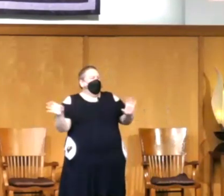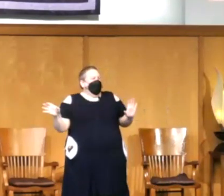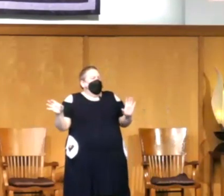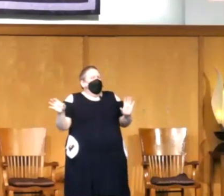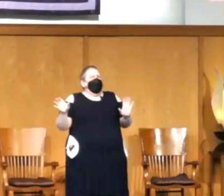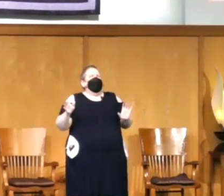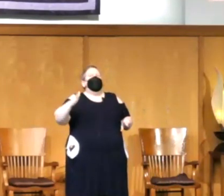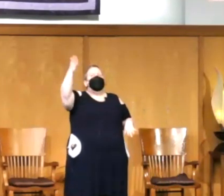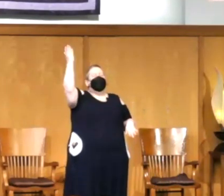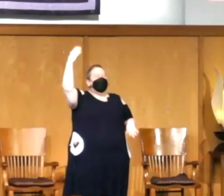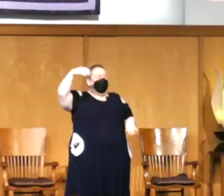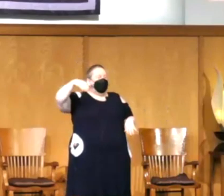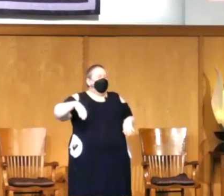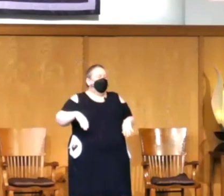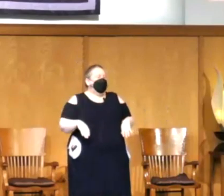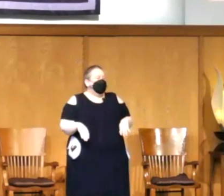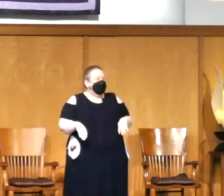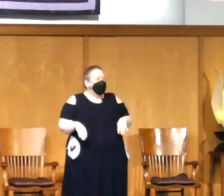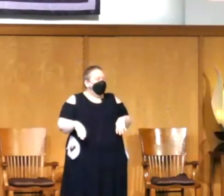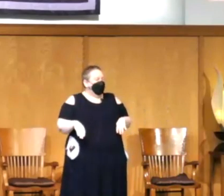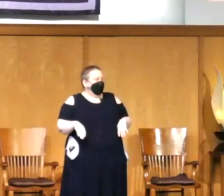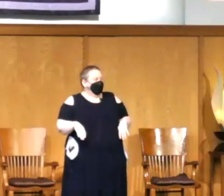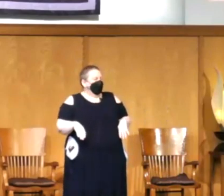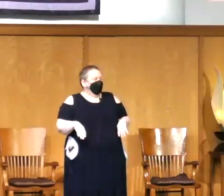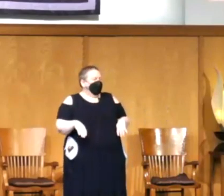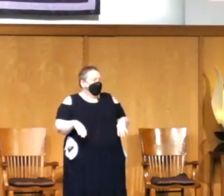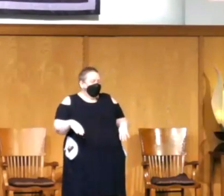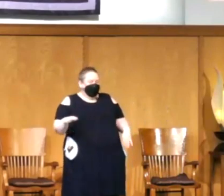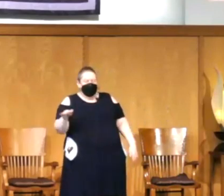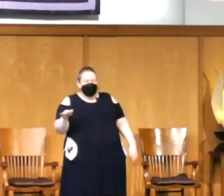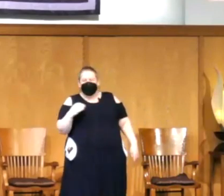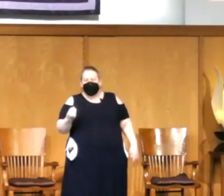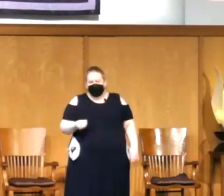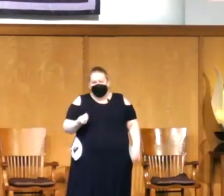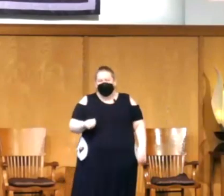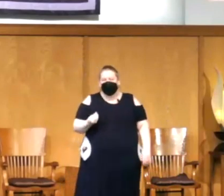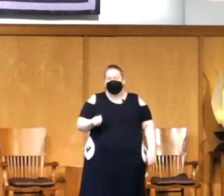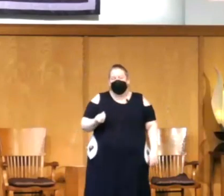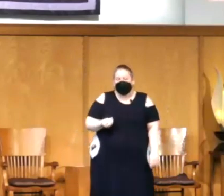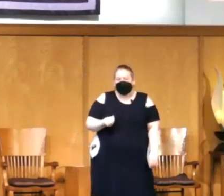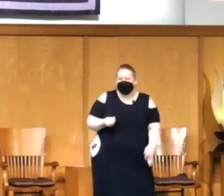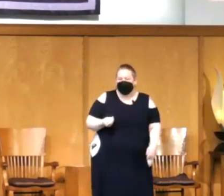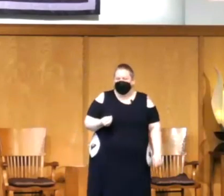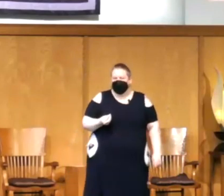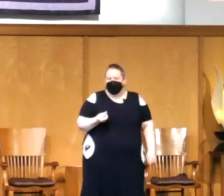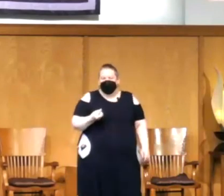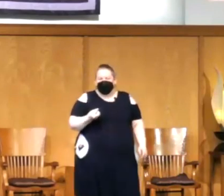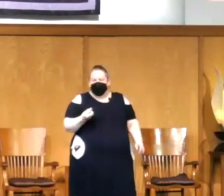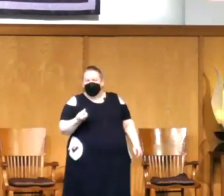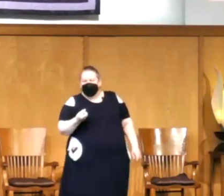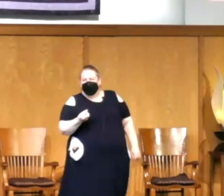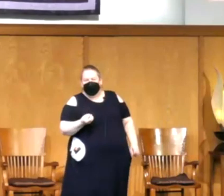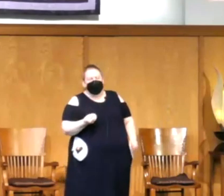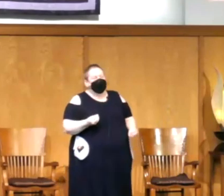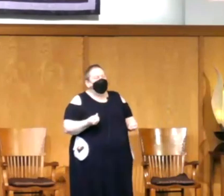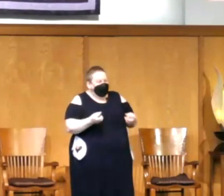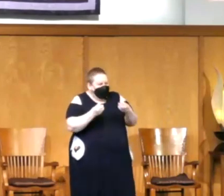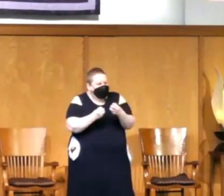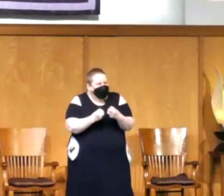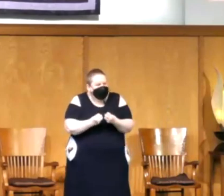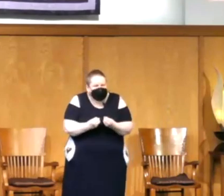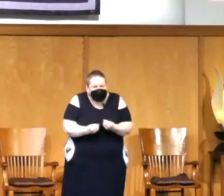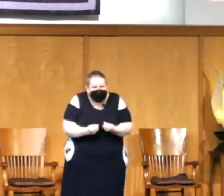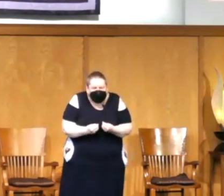Okay, you've been to the nature camp with the kids, and every second of that, like